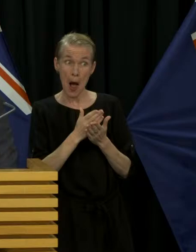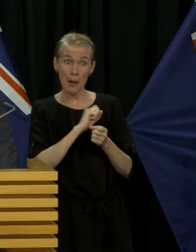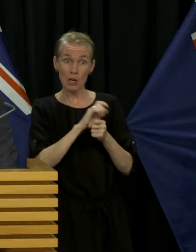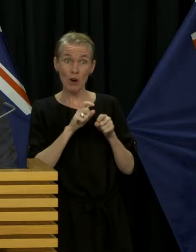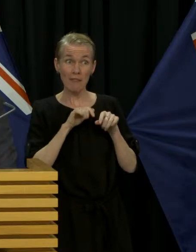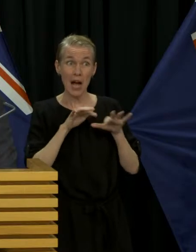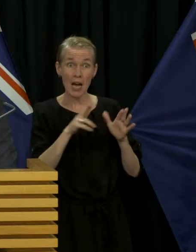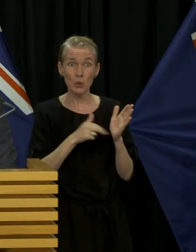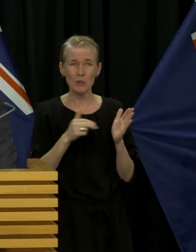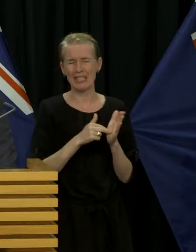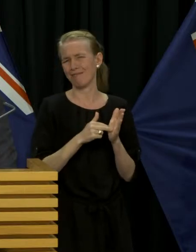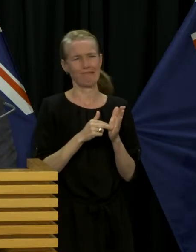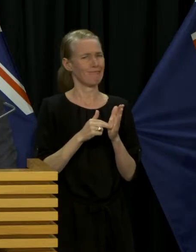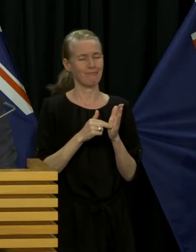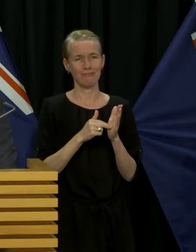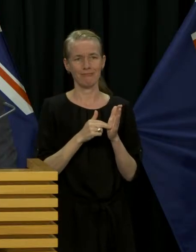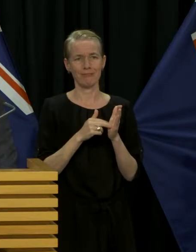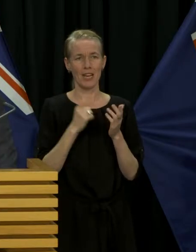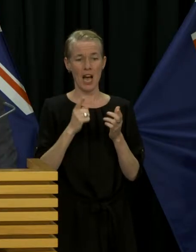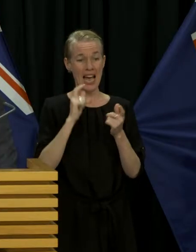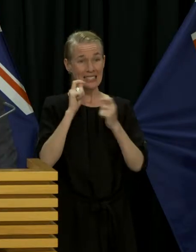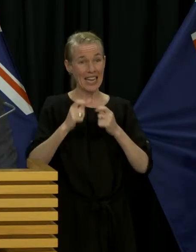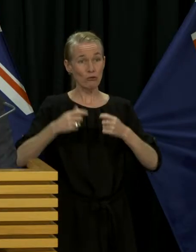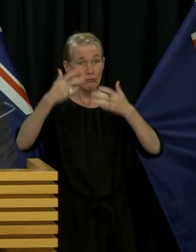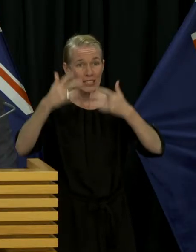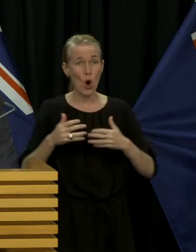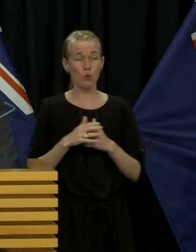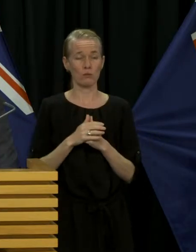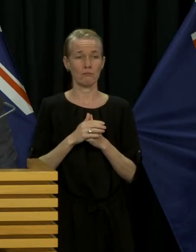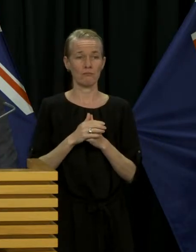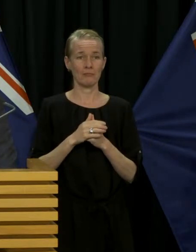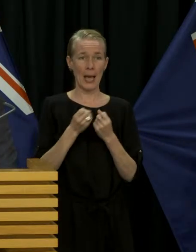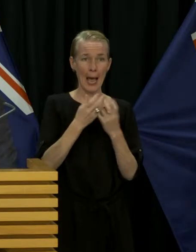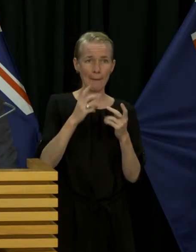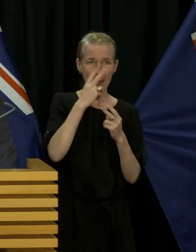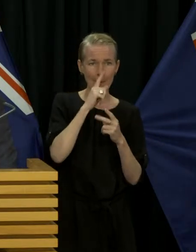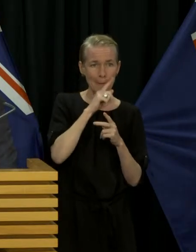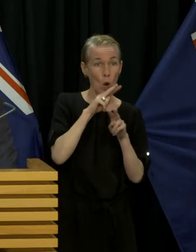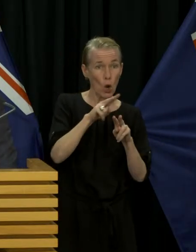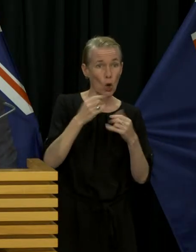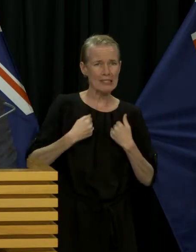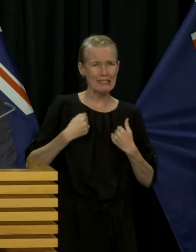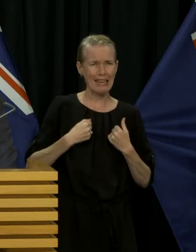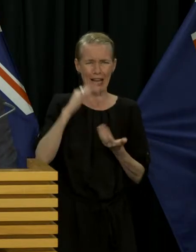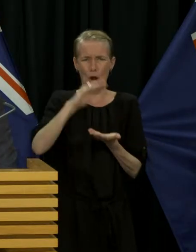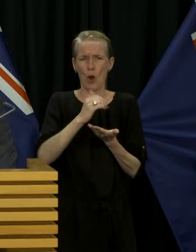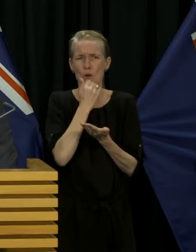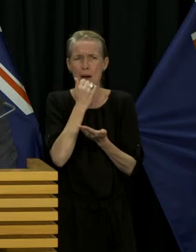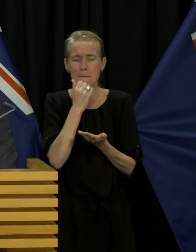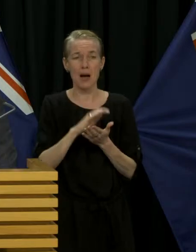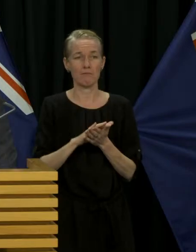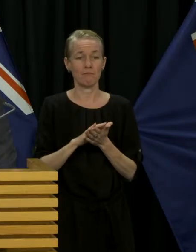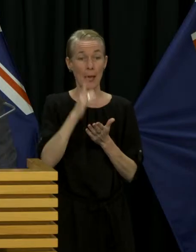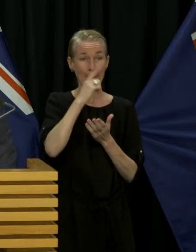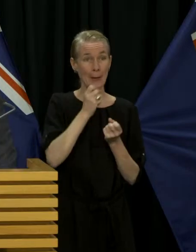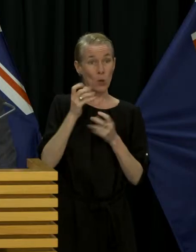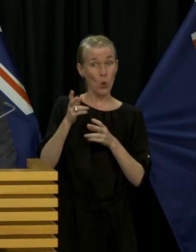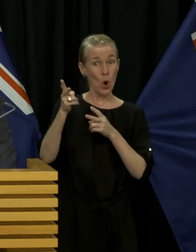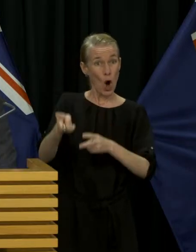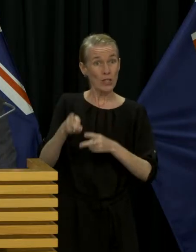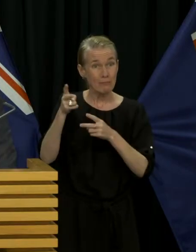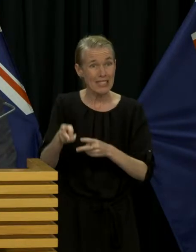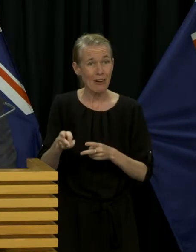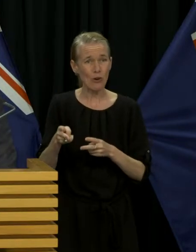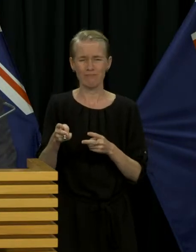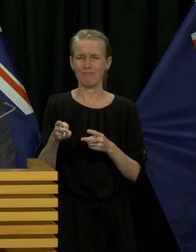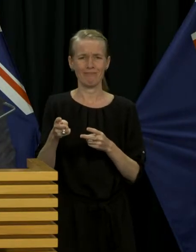influenza-like illness rates remain low, lower than usual. Our testing, we've not seen people coming into hospital where everyone who comes in